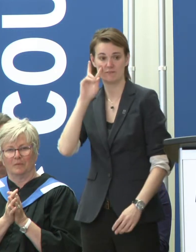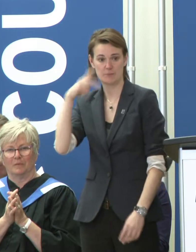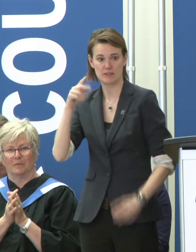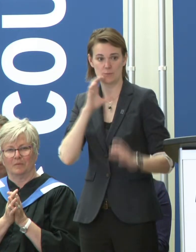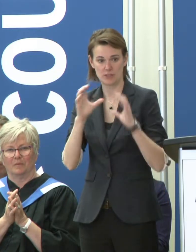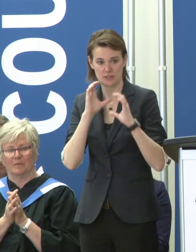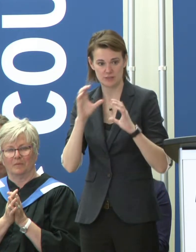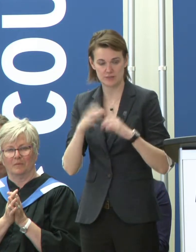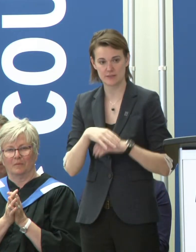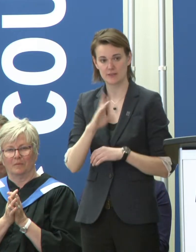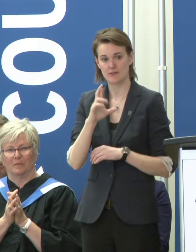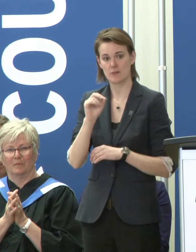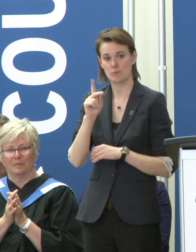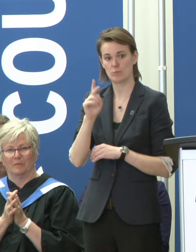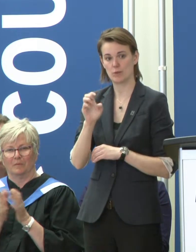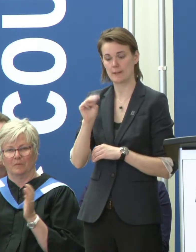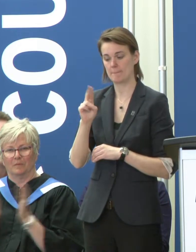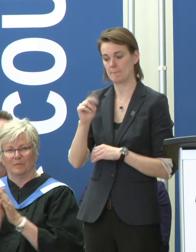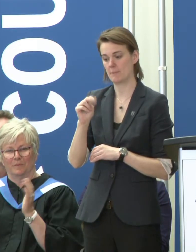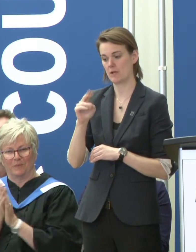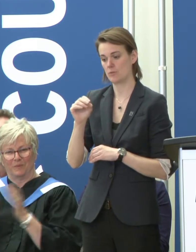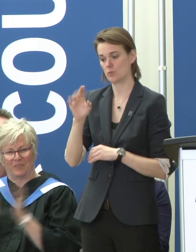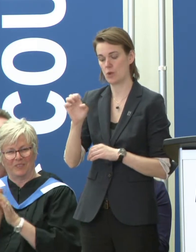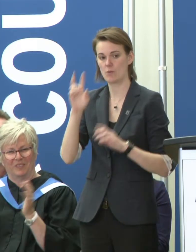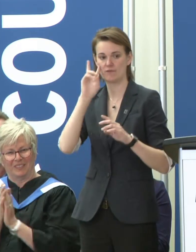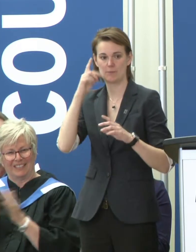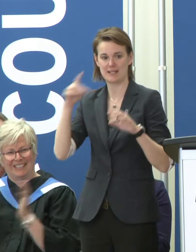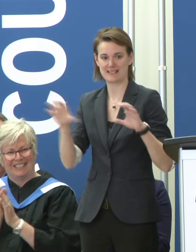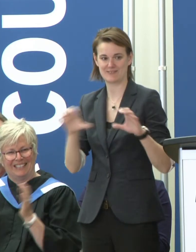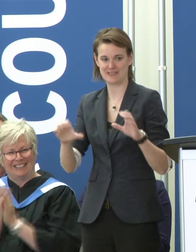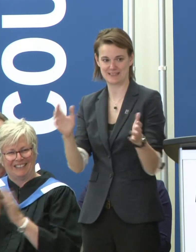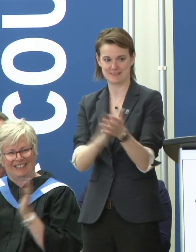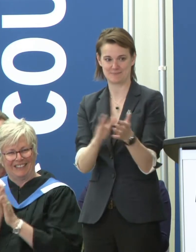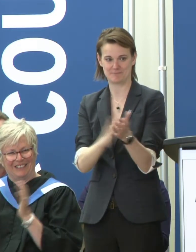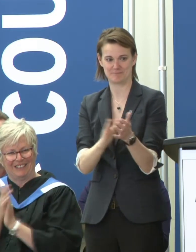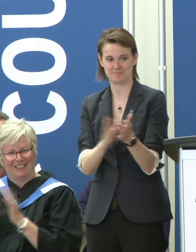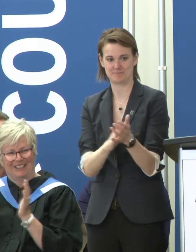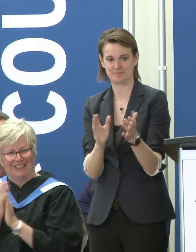Brooke Monroe, VP Activities. Thank you, ladies, for all you did.